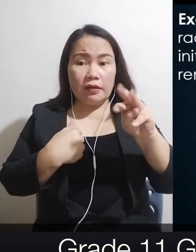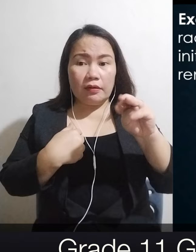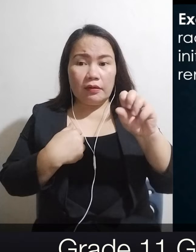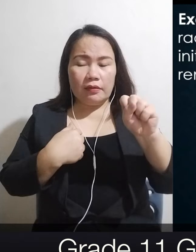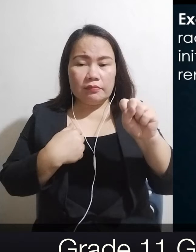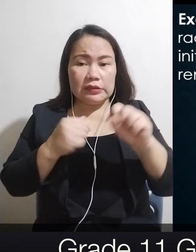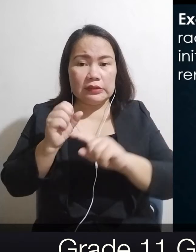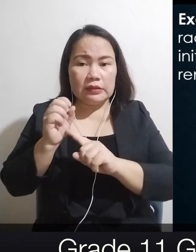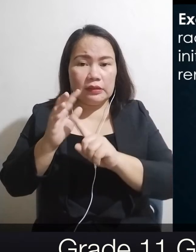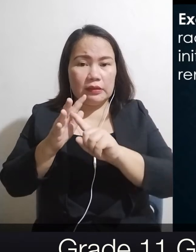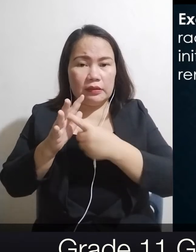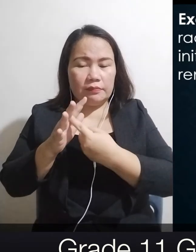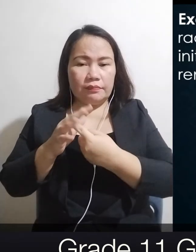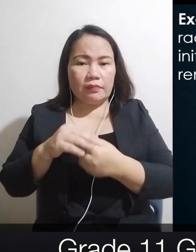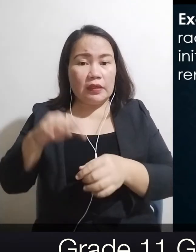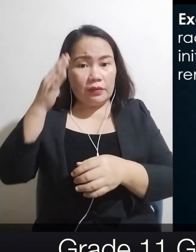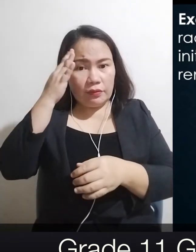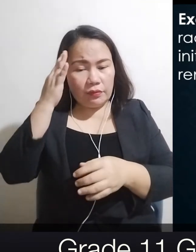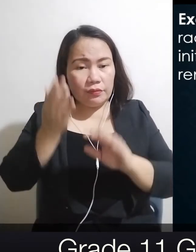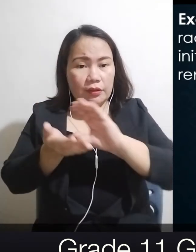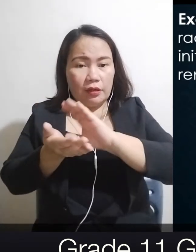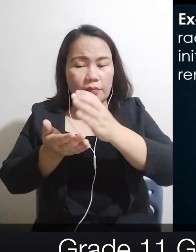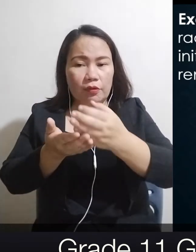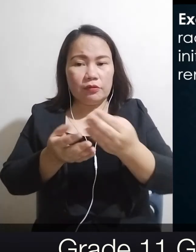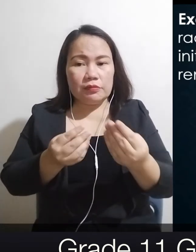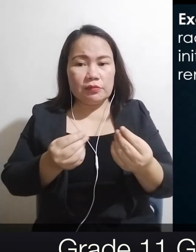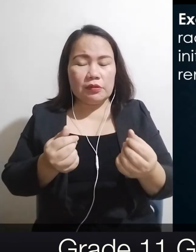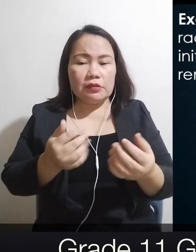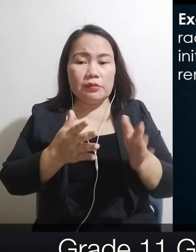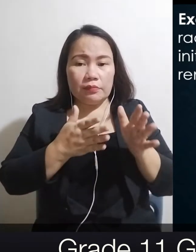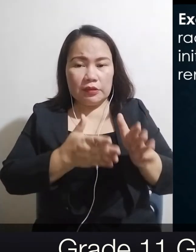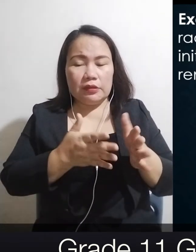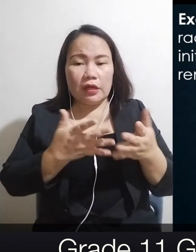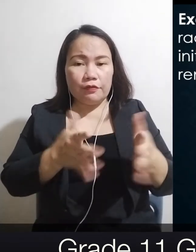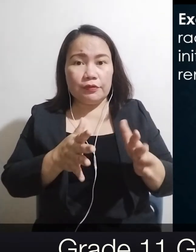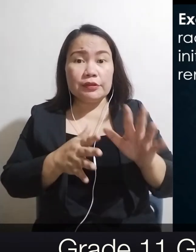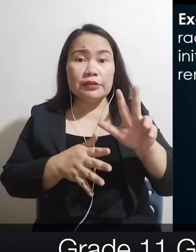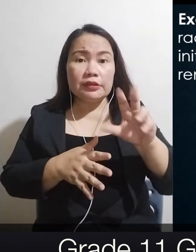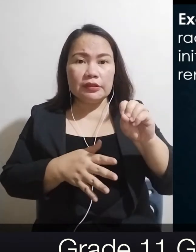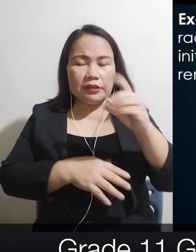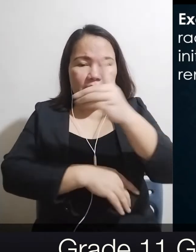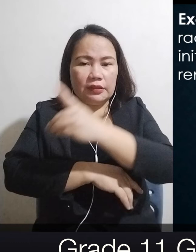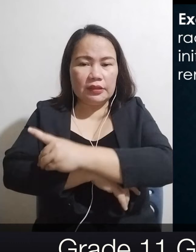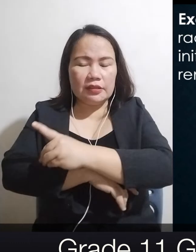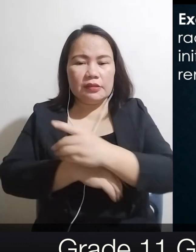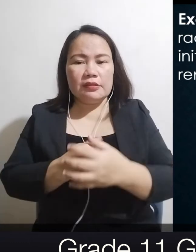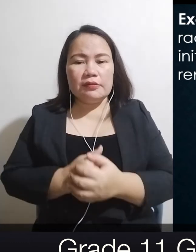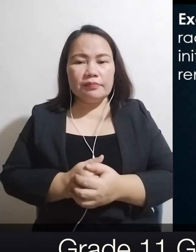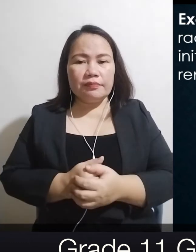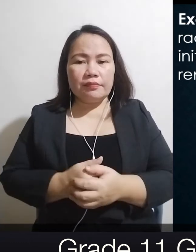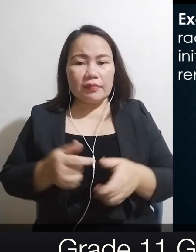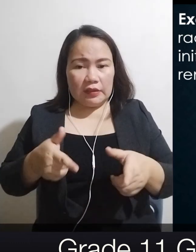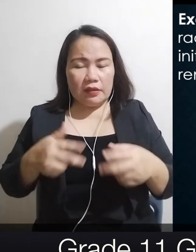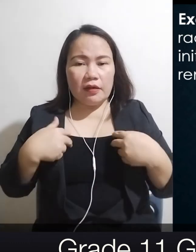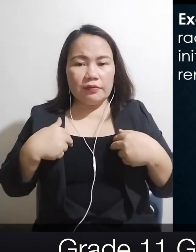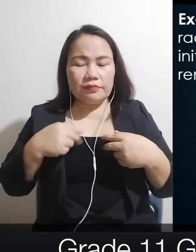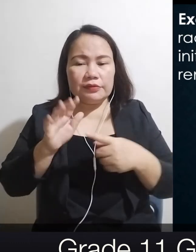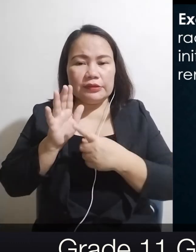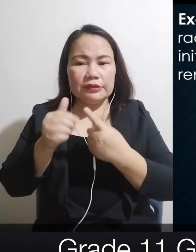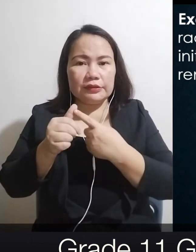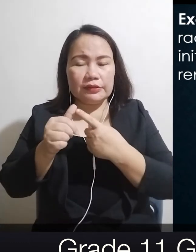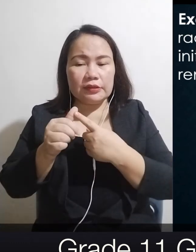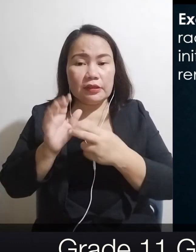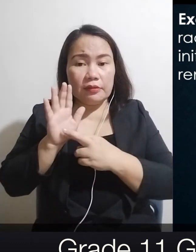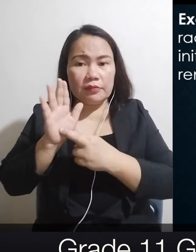initially. Determine the amount of substance remaining after 30 days. Okay, so let's